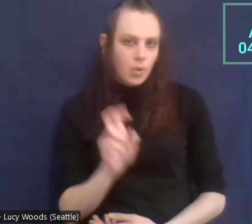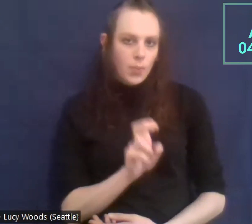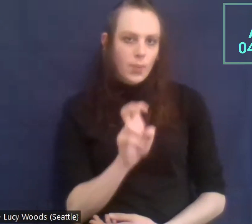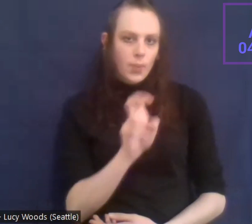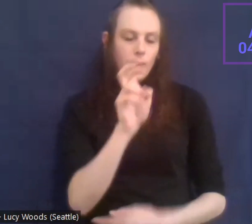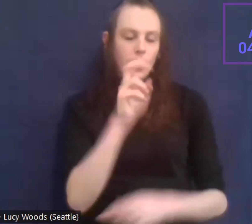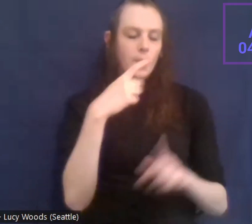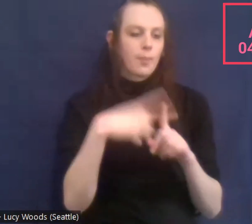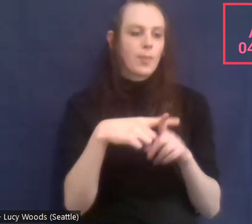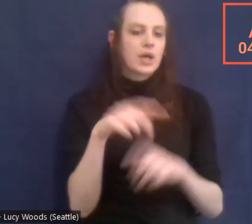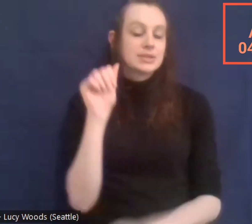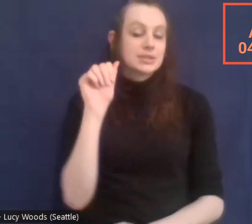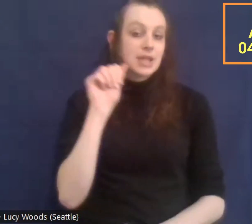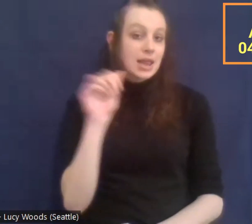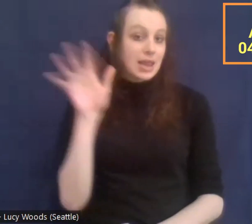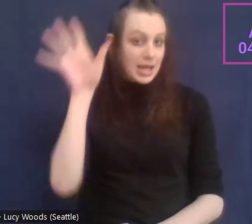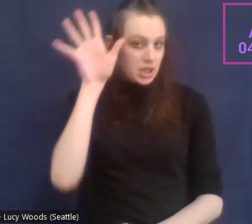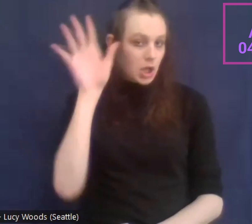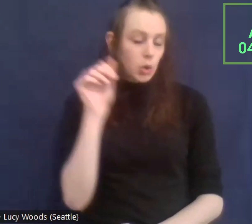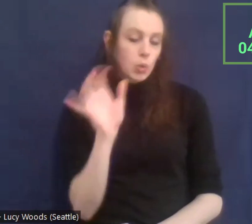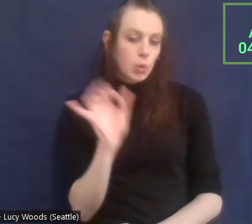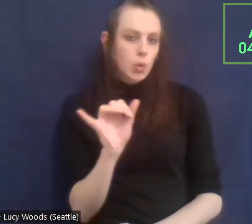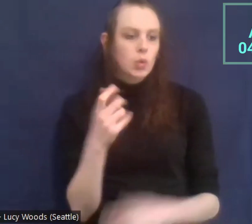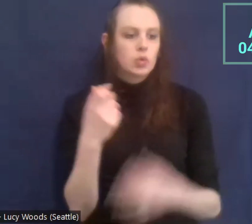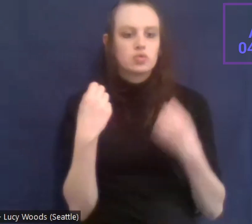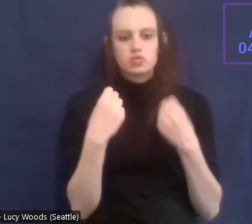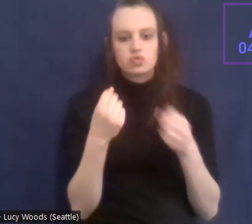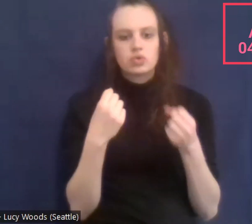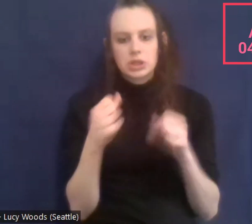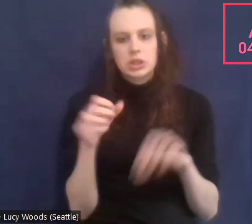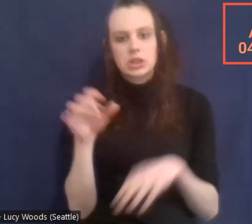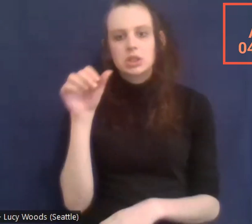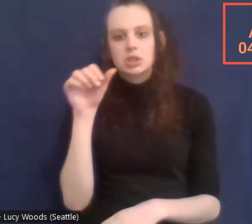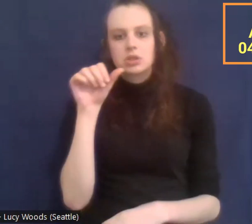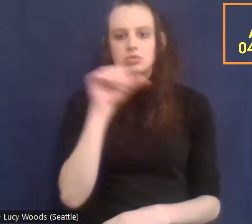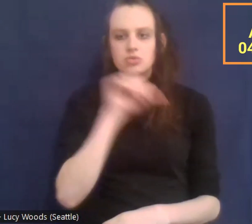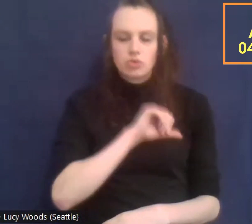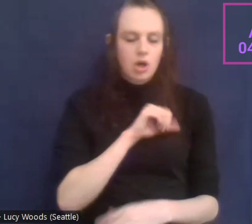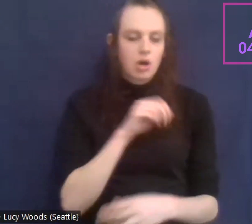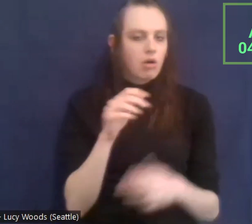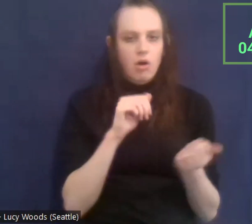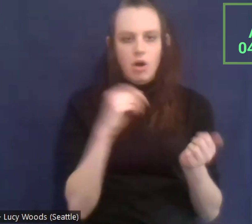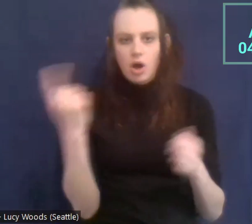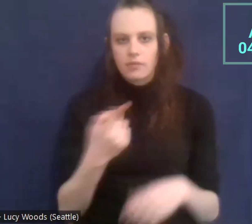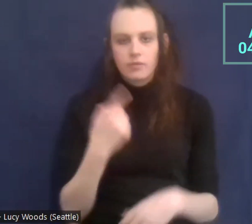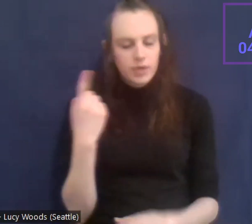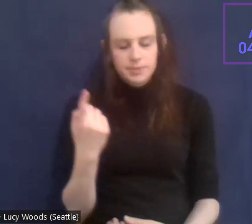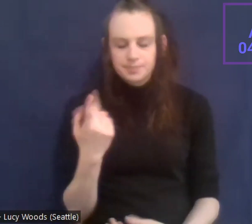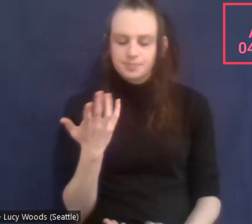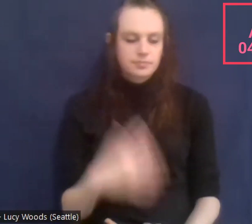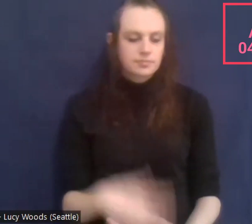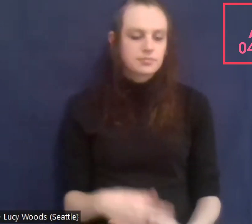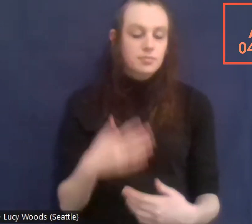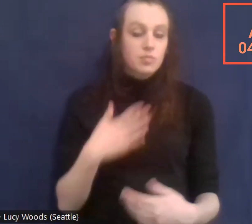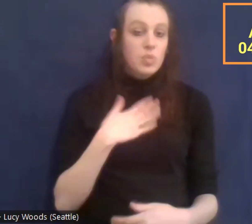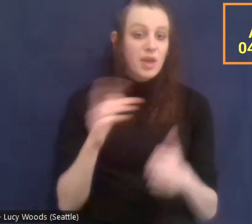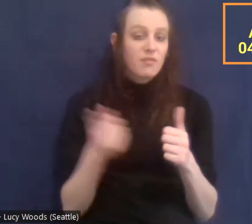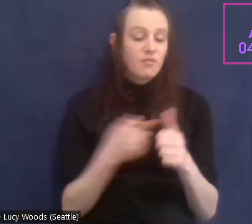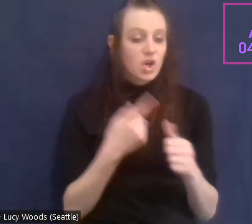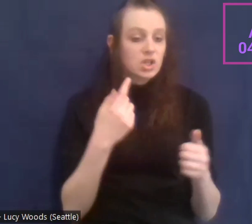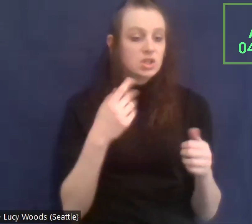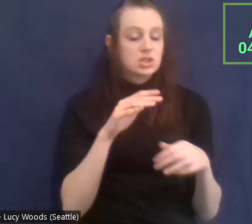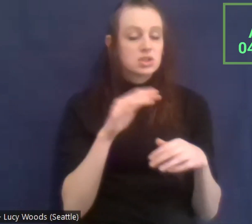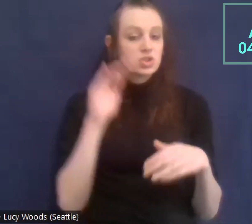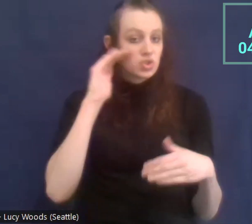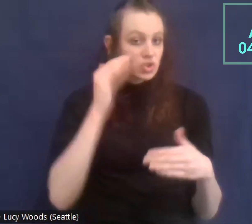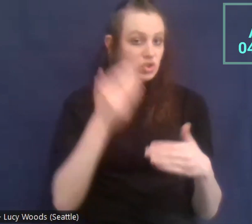and driving all the time. Um, and then we would have my first child. Um, I